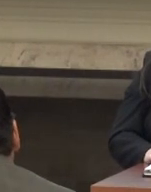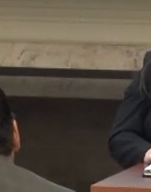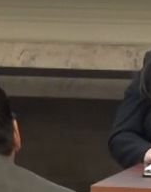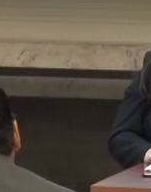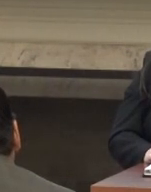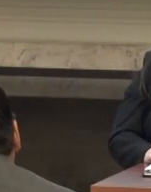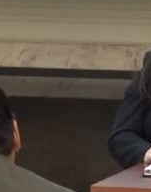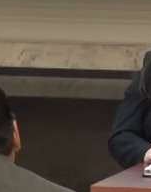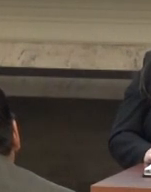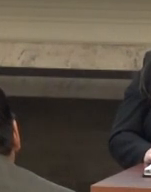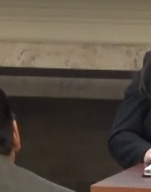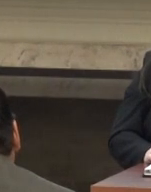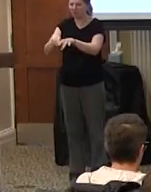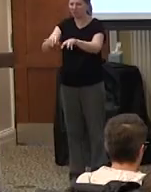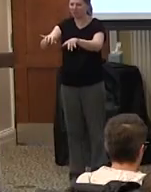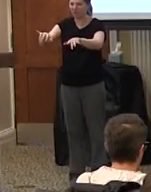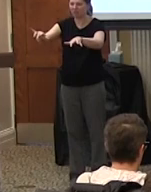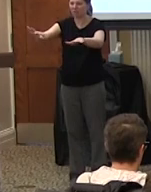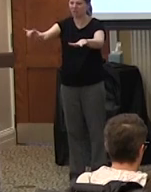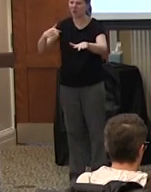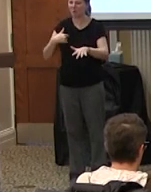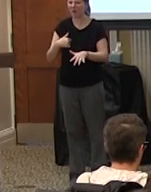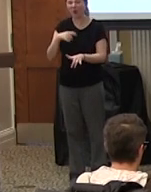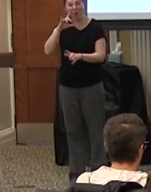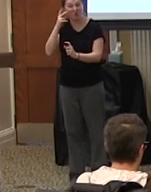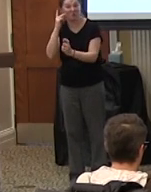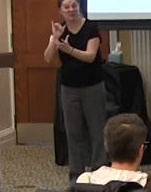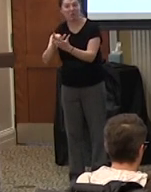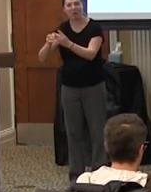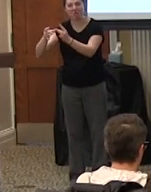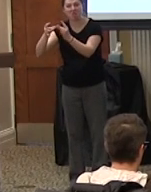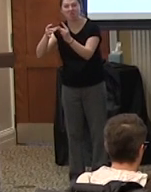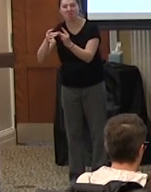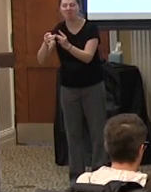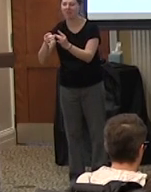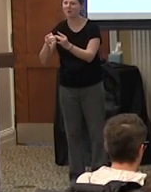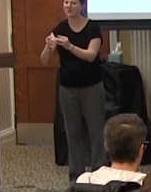circulate amongst our conversations and our way of seeing the world